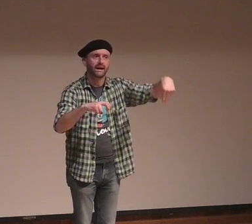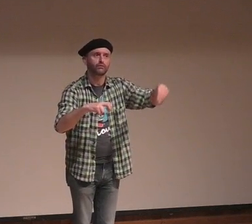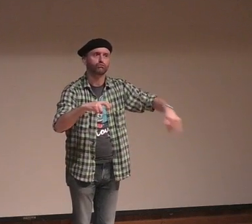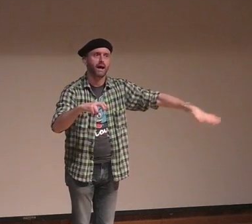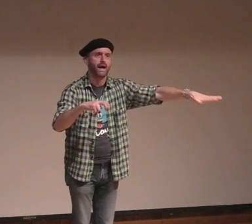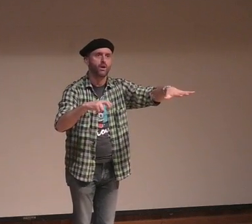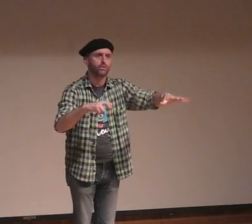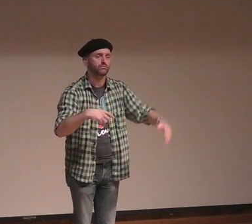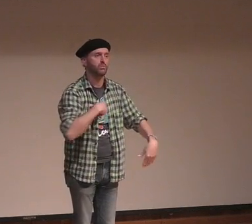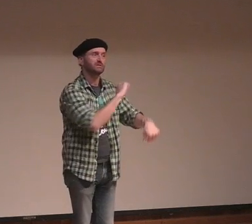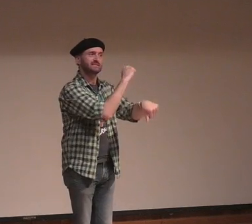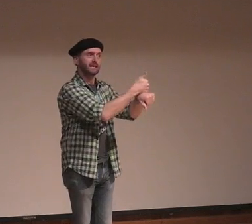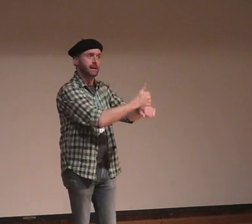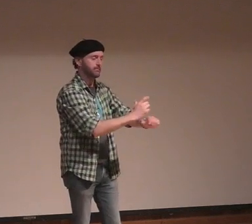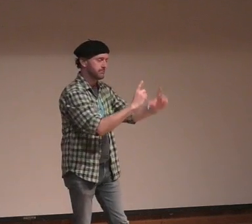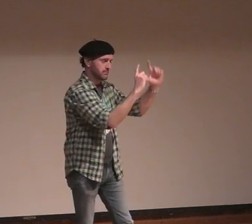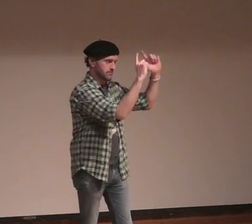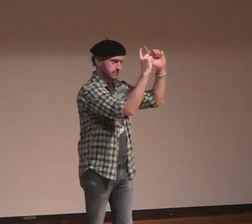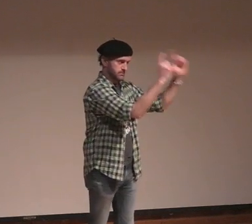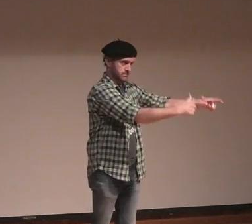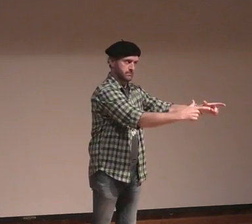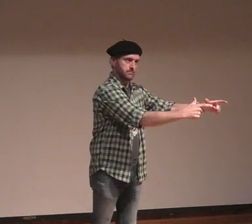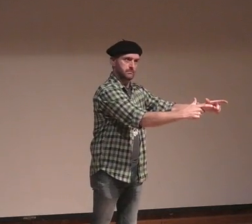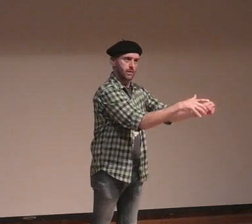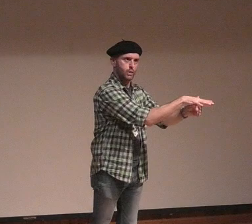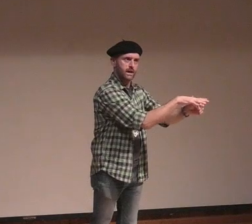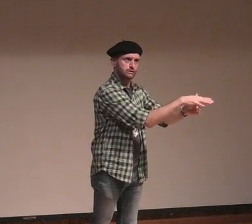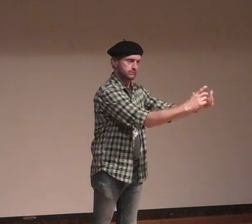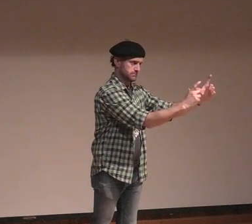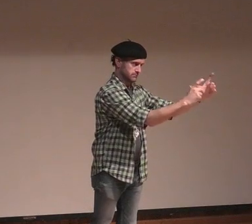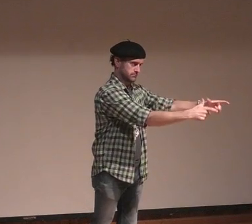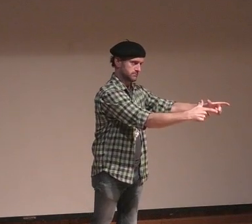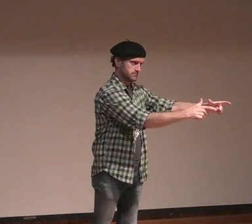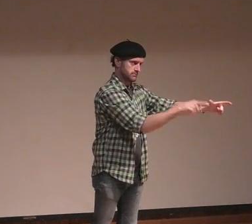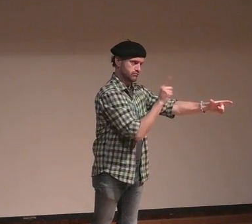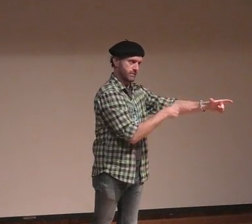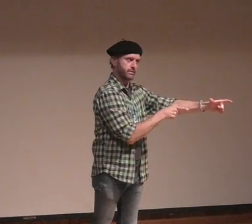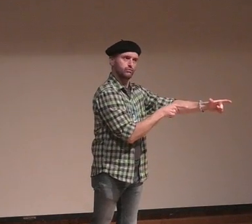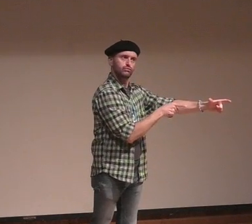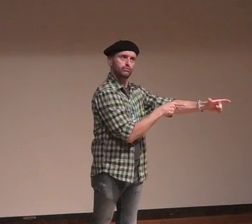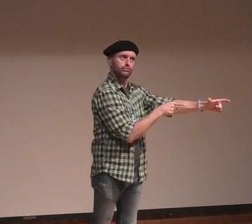a round circle on this side. And so I've set up the well in a location here,